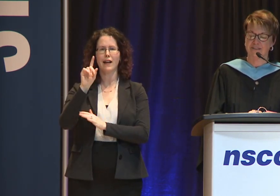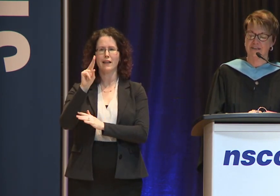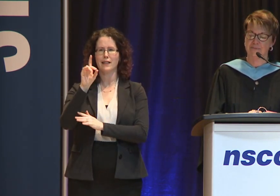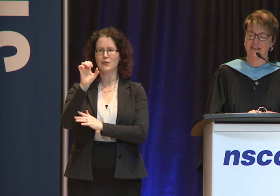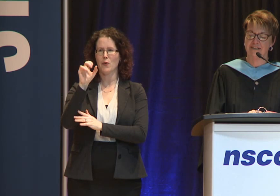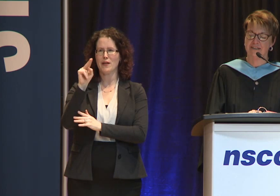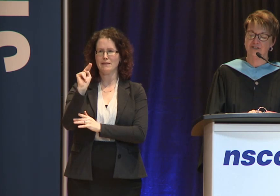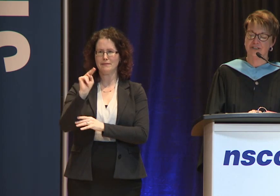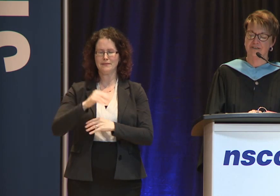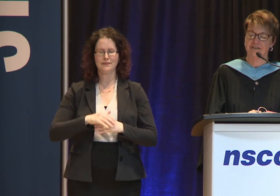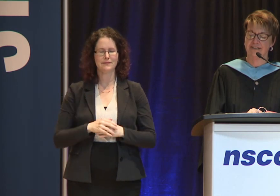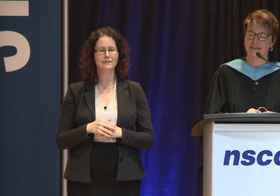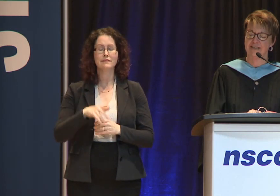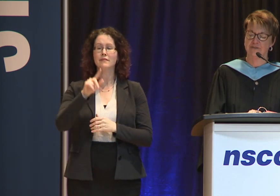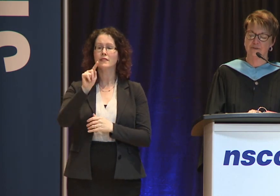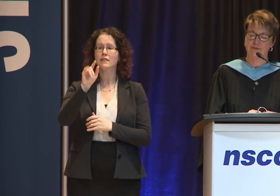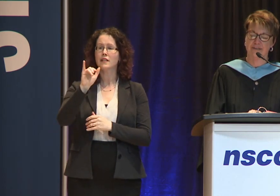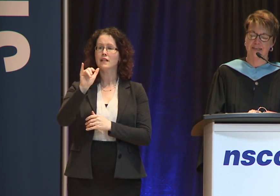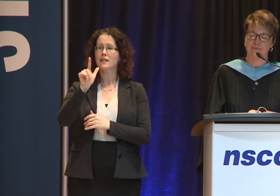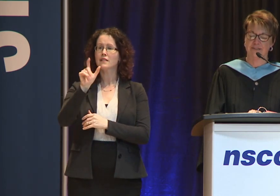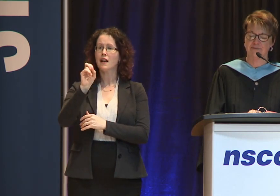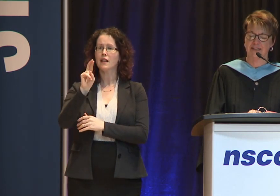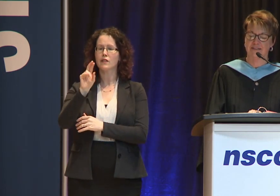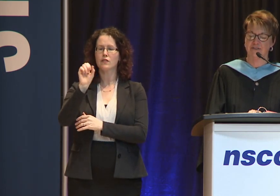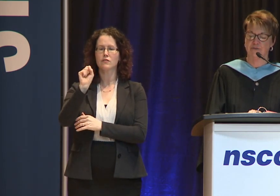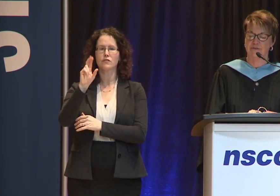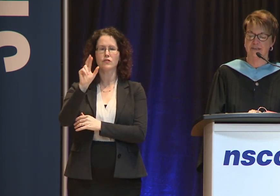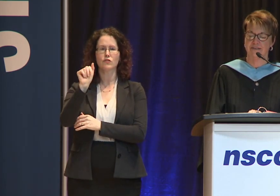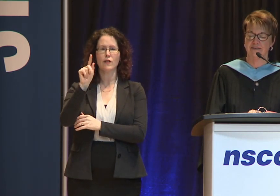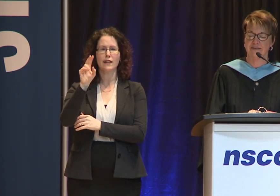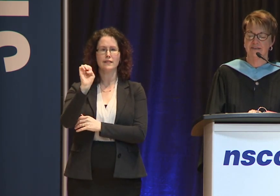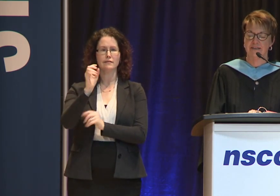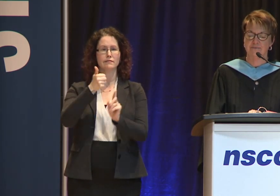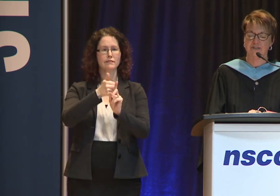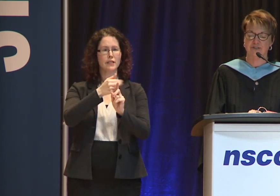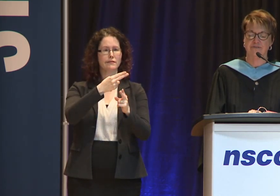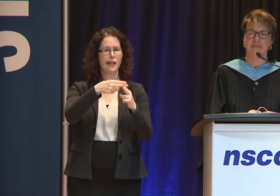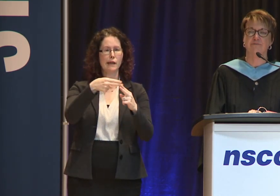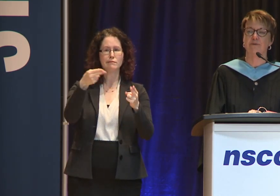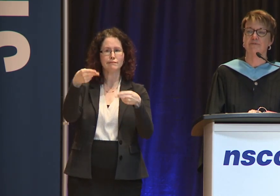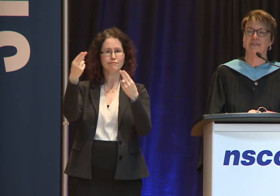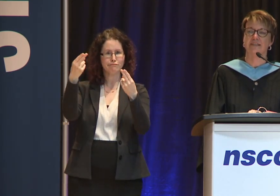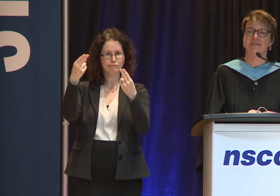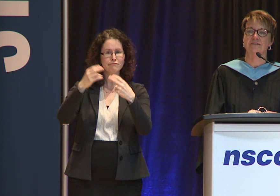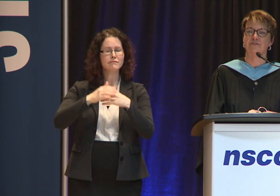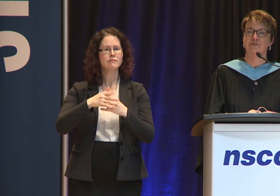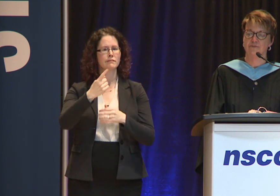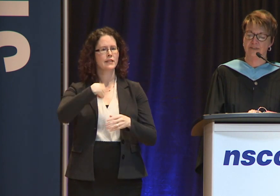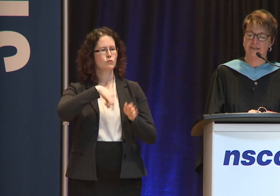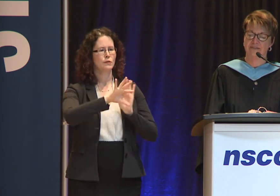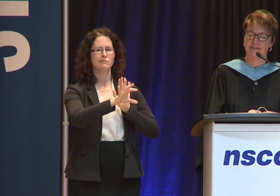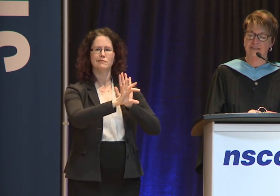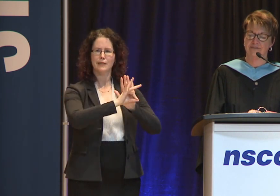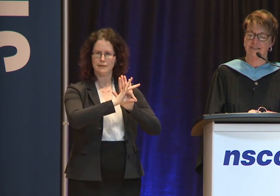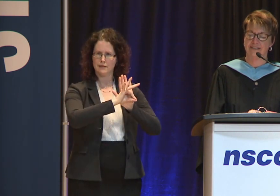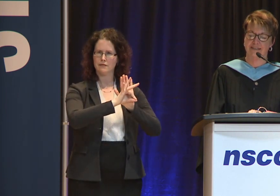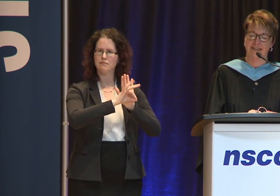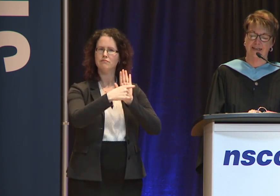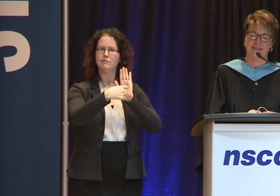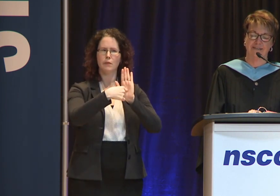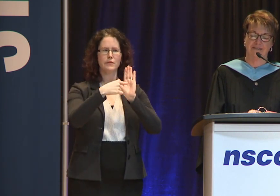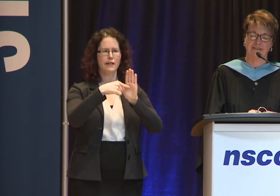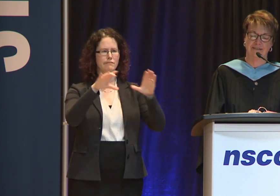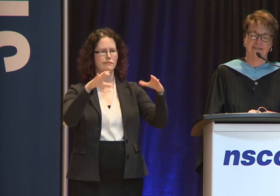Surette was nominated this year as the Lunenburg Campus Valedictorian and was chosen to represent the